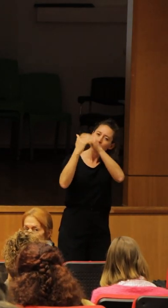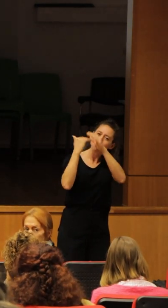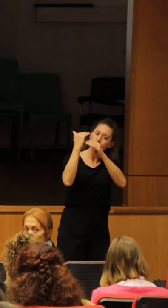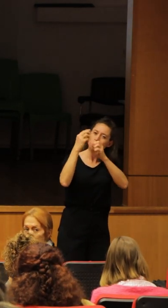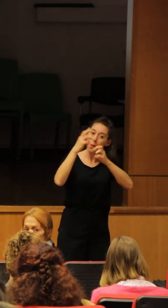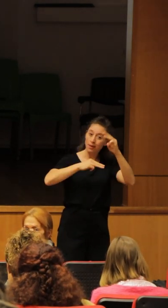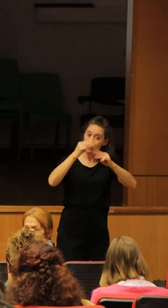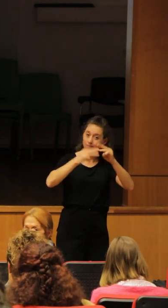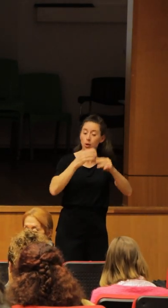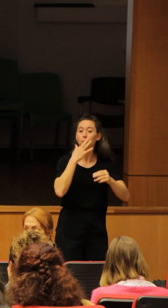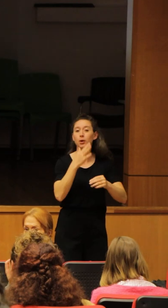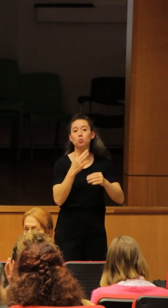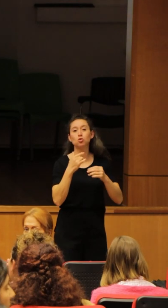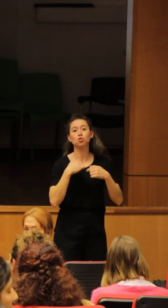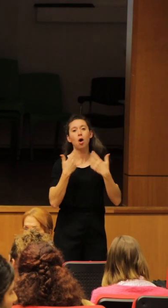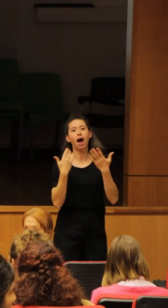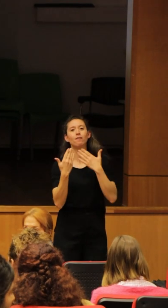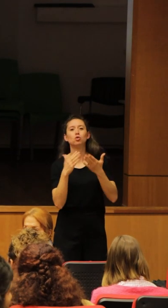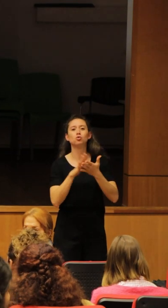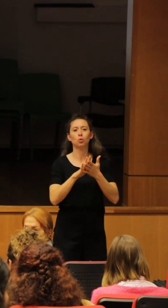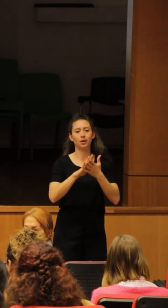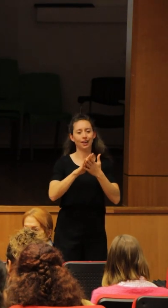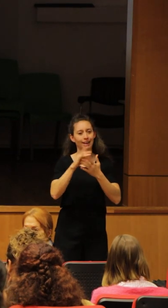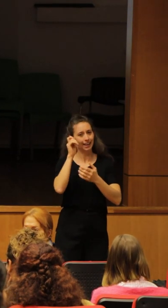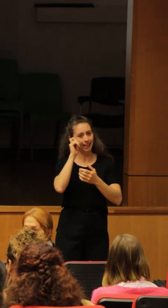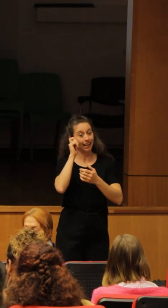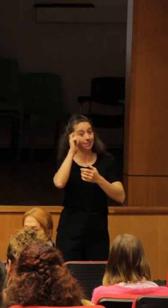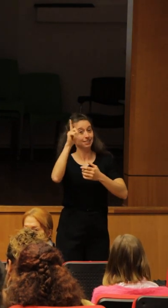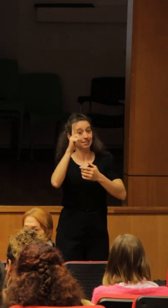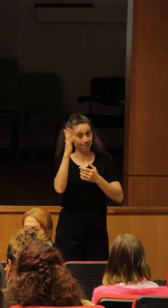to a metaphorical development.